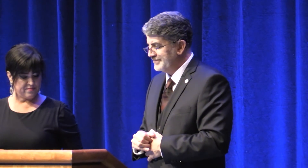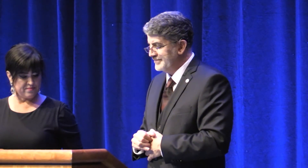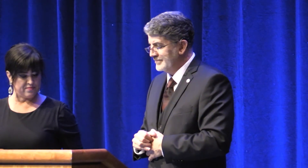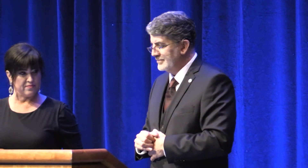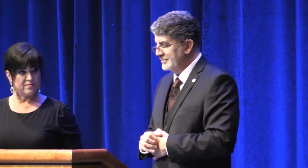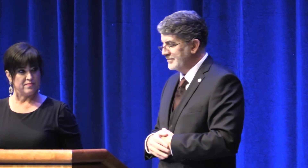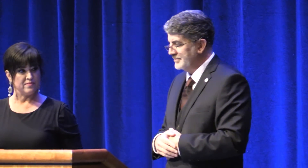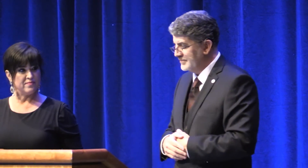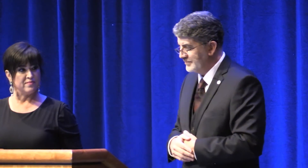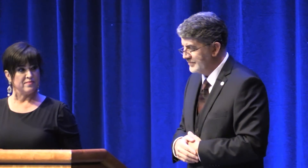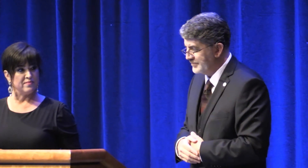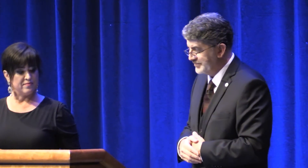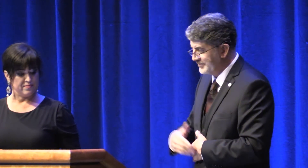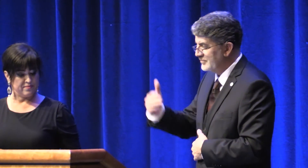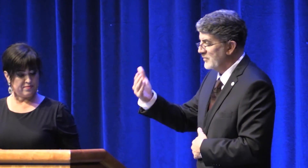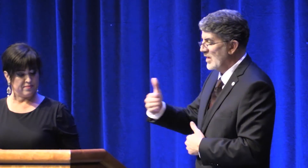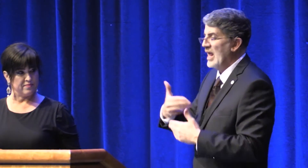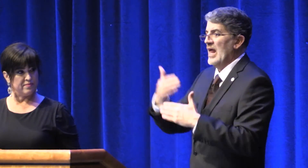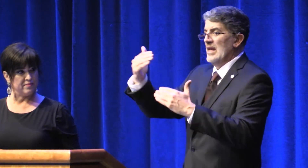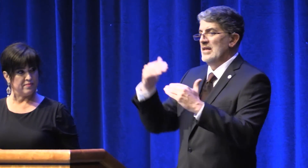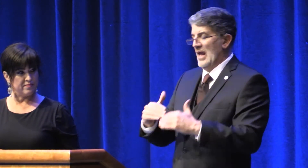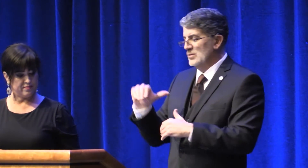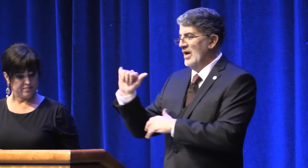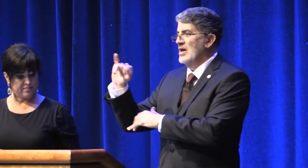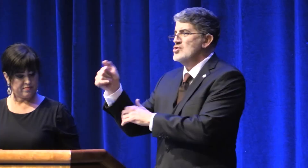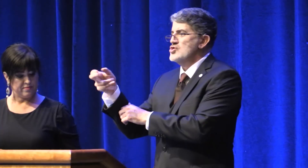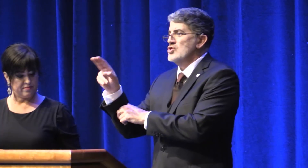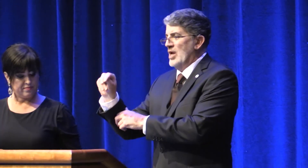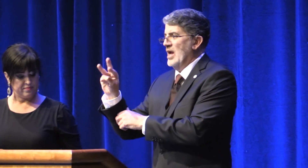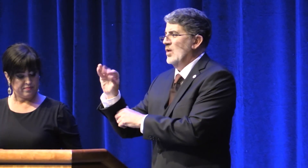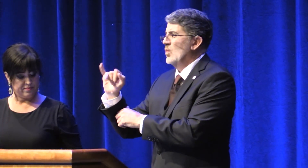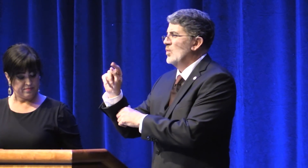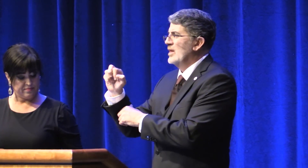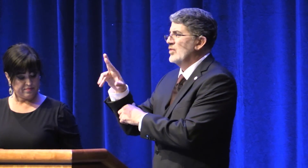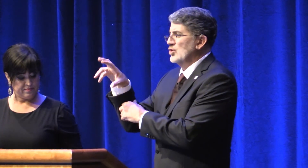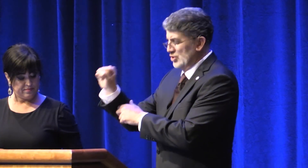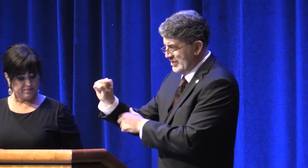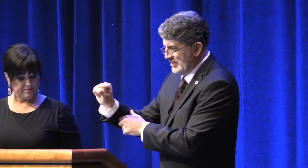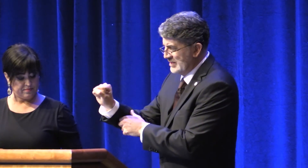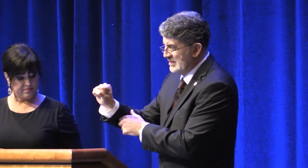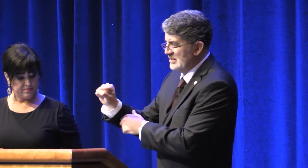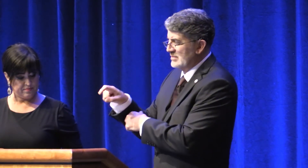Board Member for TDI. Next, we have Jan Withers,